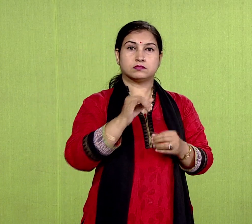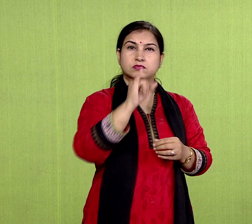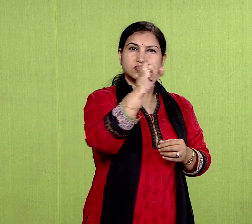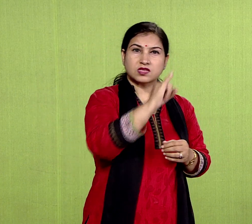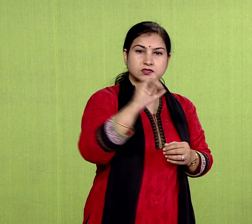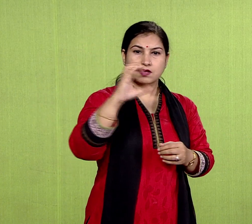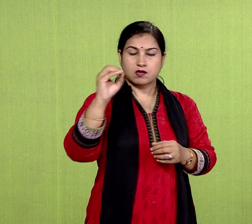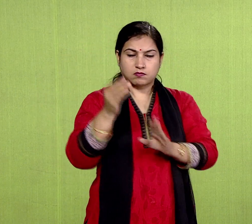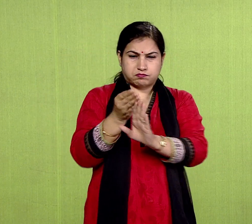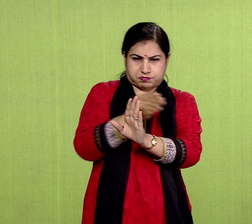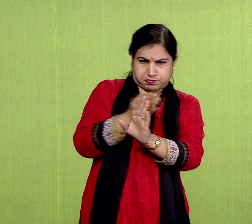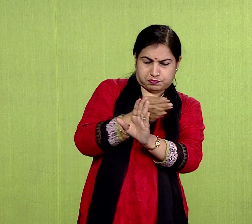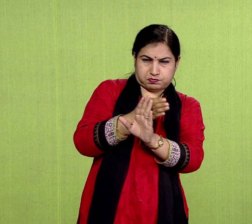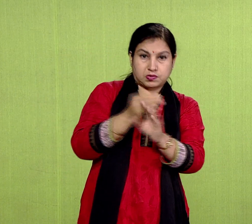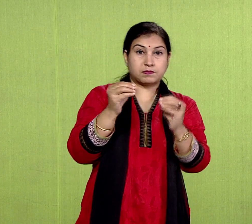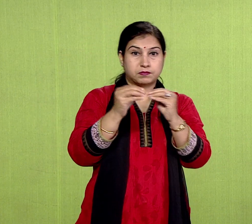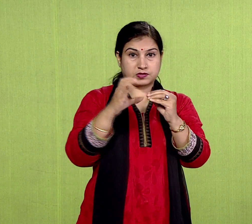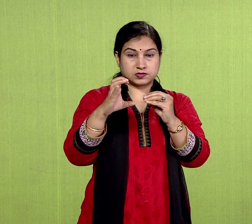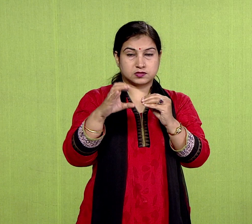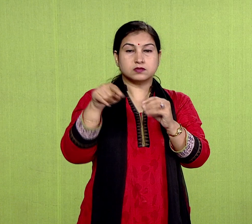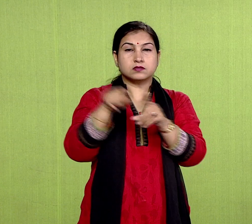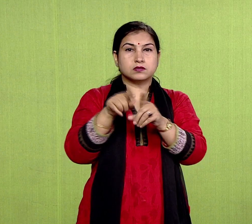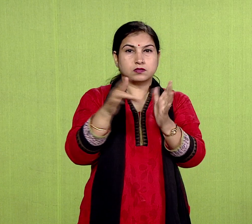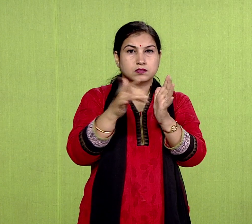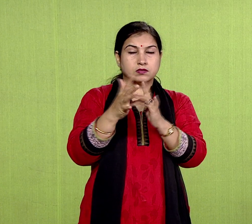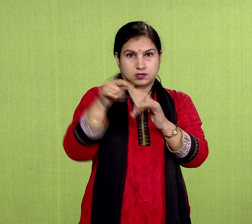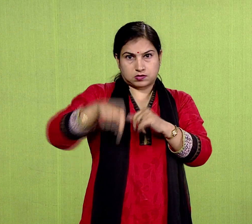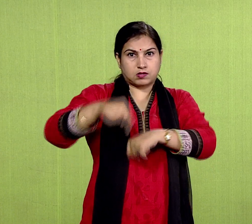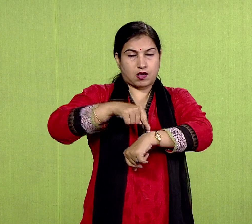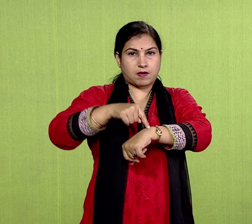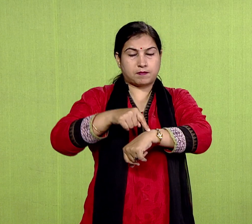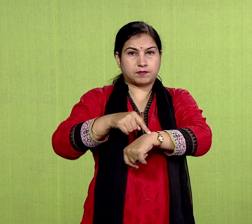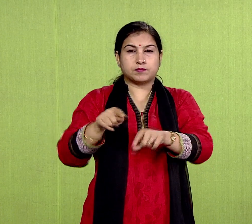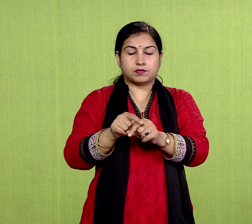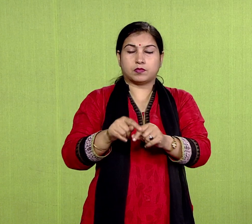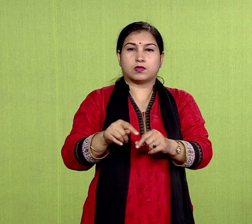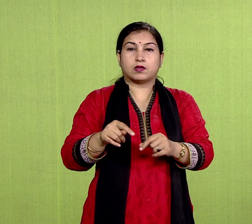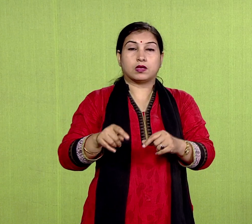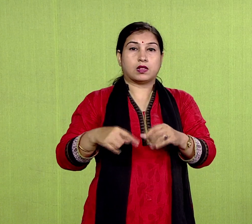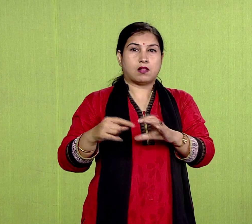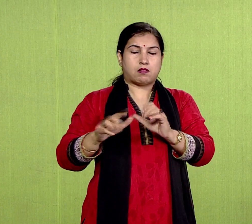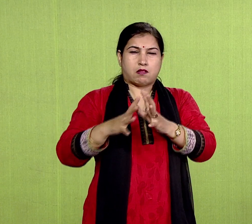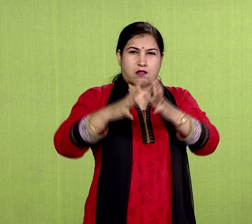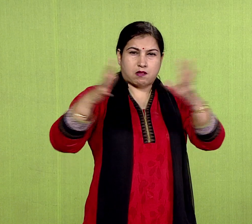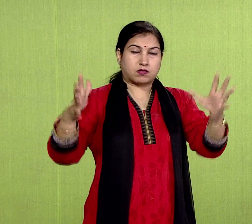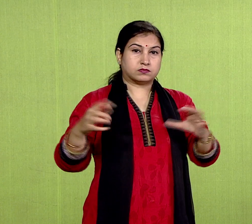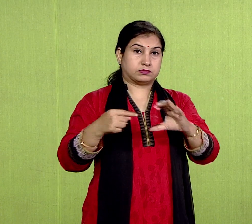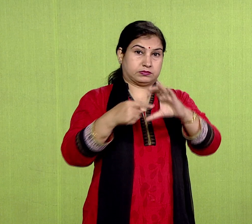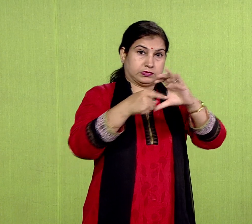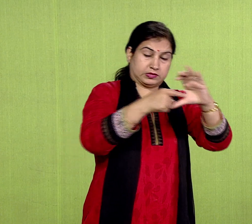large states were formed in northern and eastern parts of India, called as